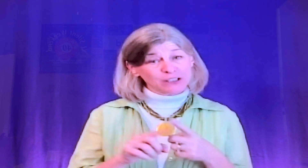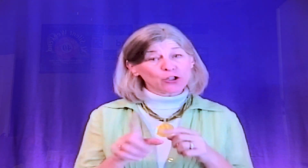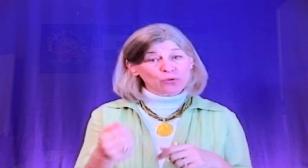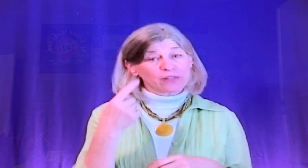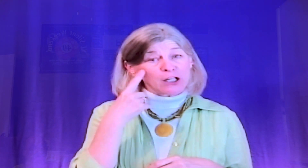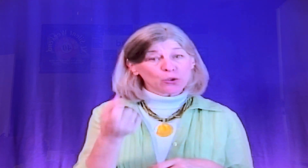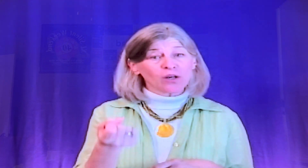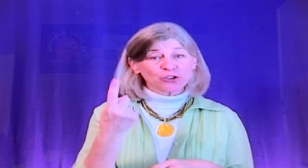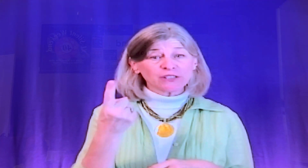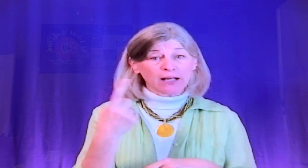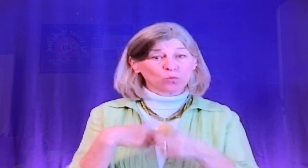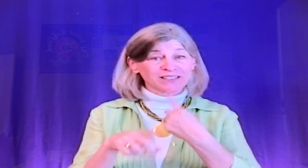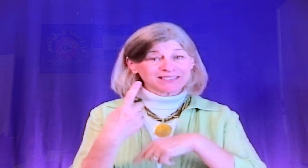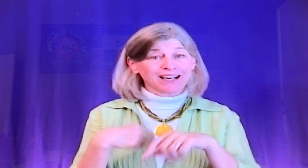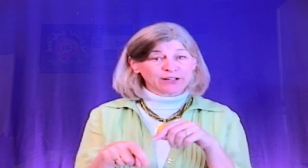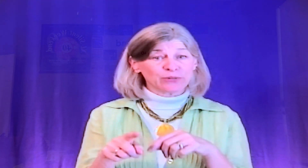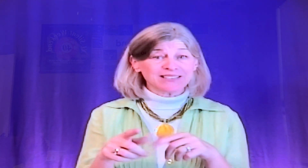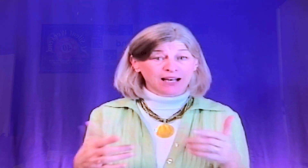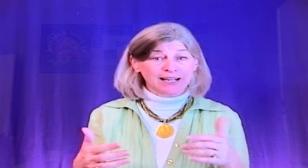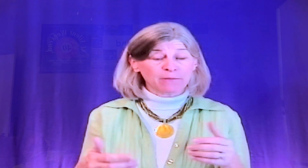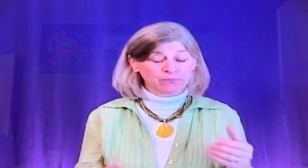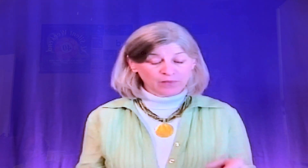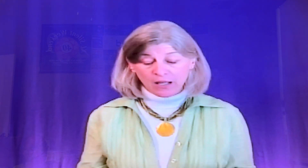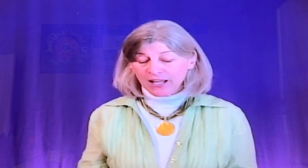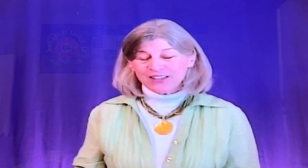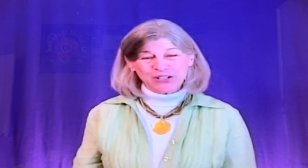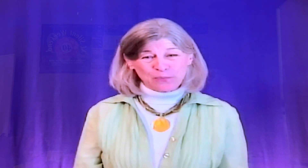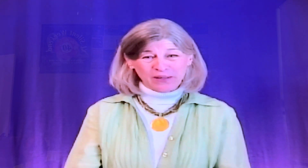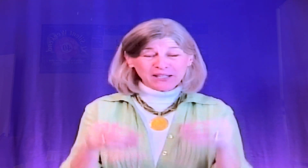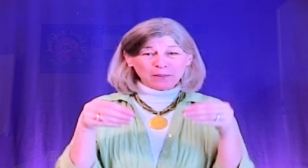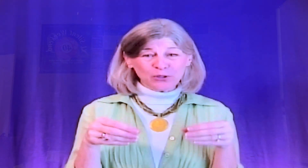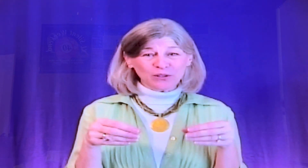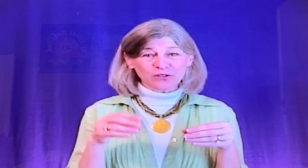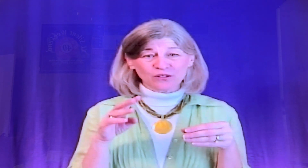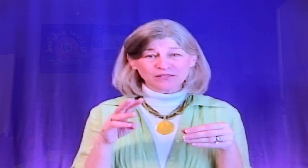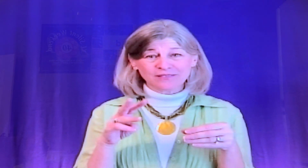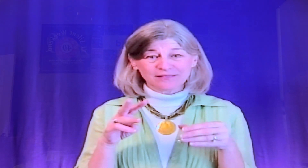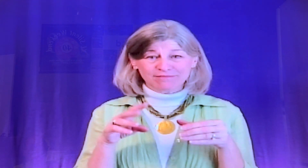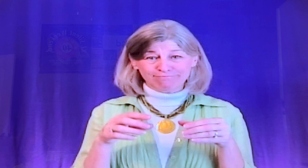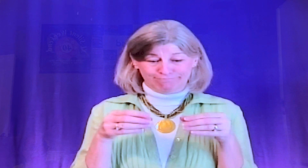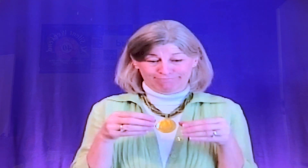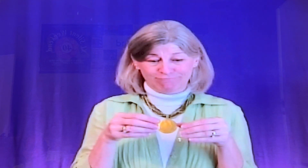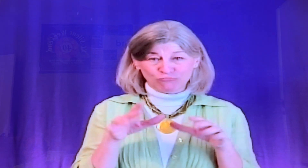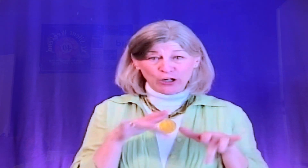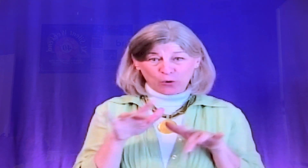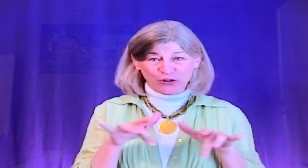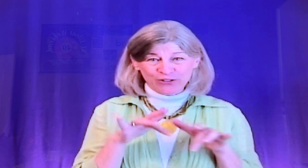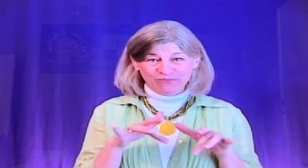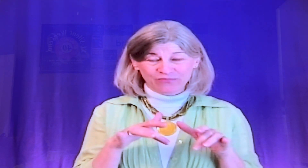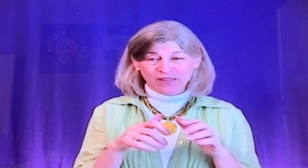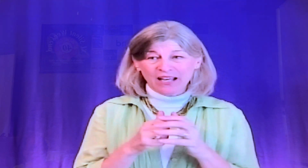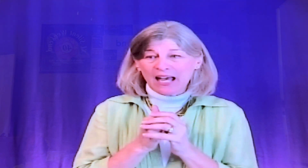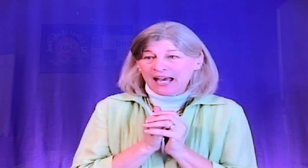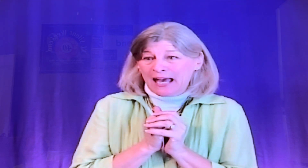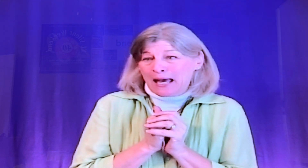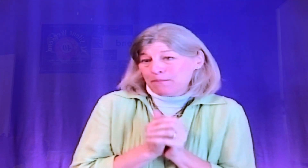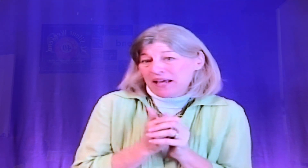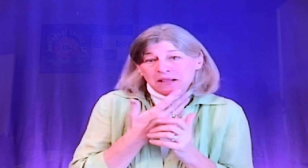you think you understand what the signer is signing. Then you pick up your little recorder and make the